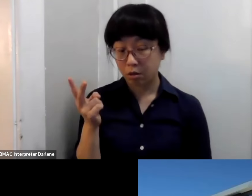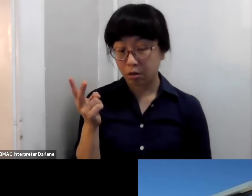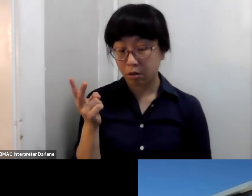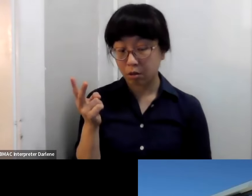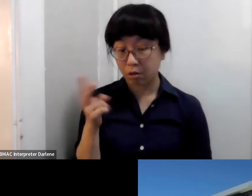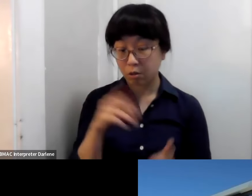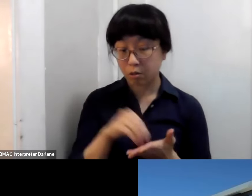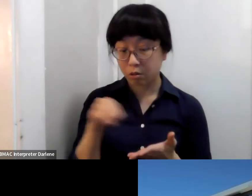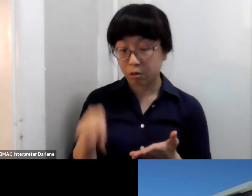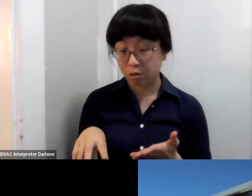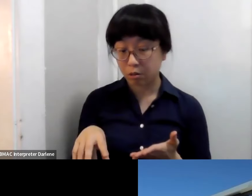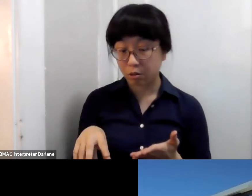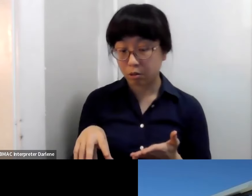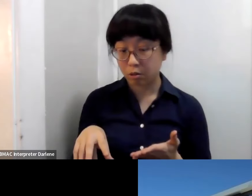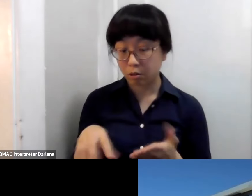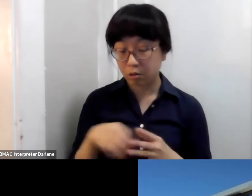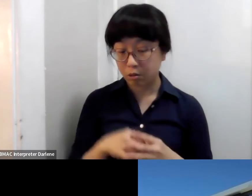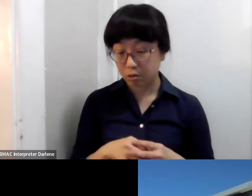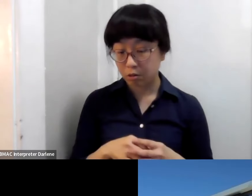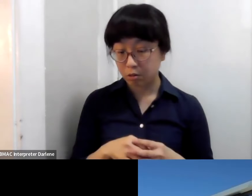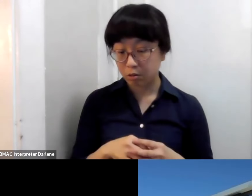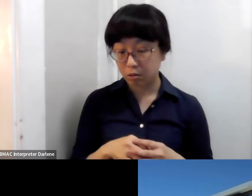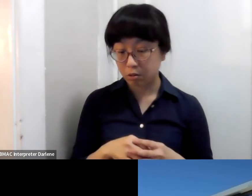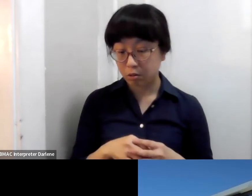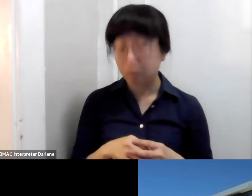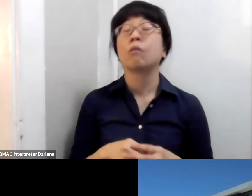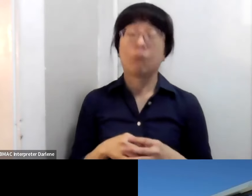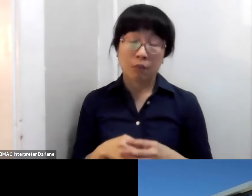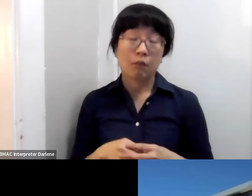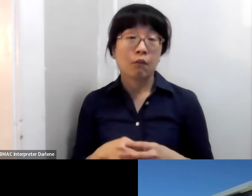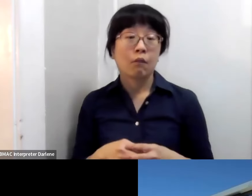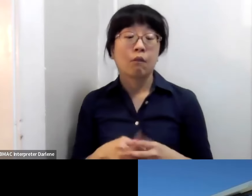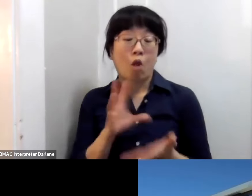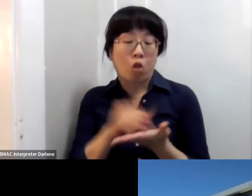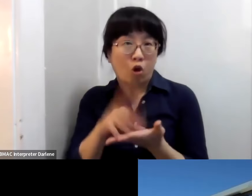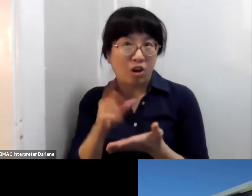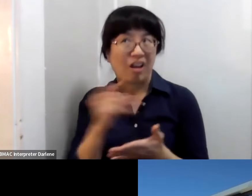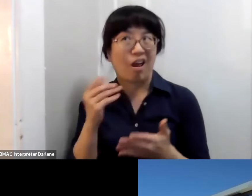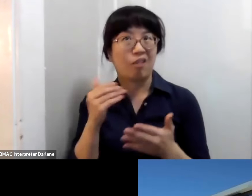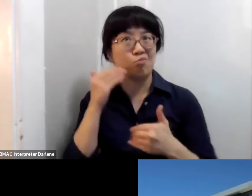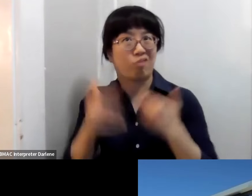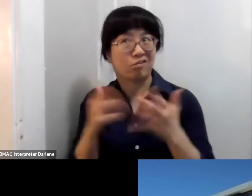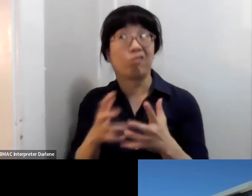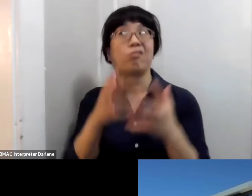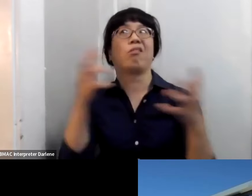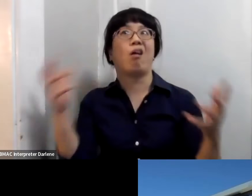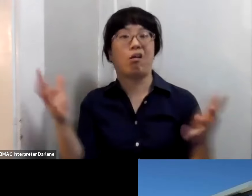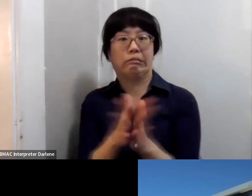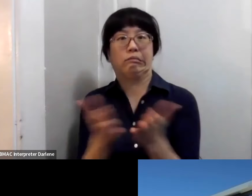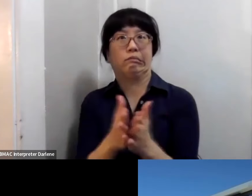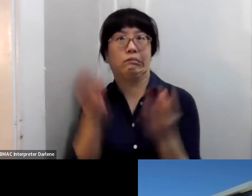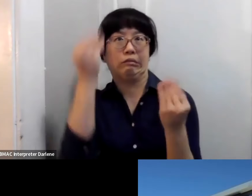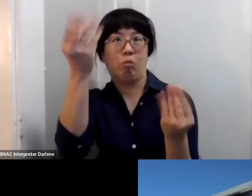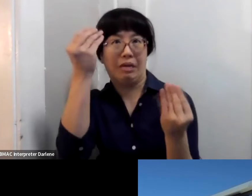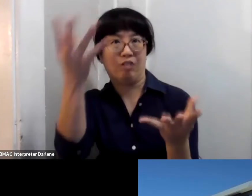from students is the ability to really process and organize large quantities of dense information. So a lot of SI sessions is